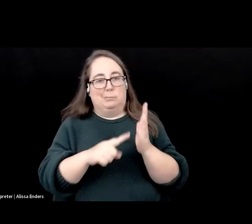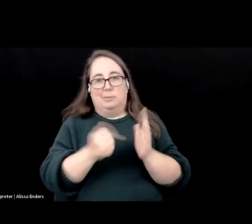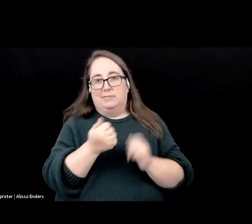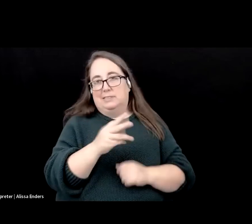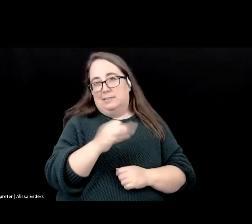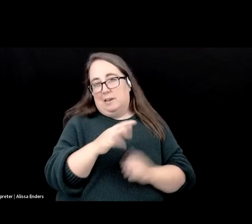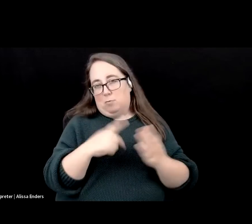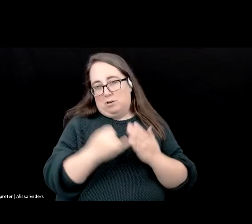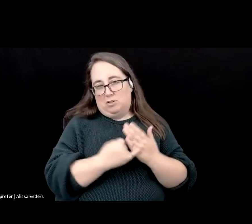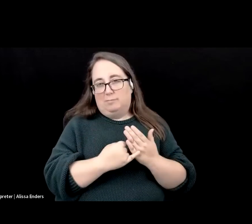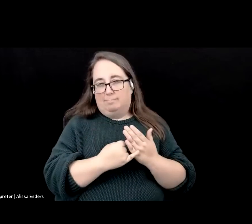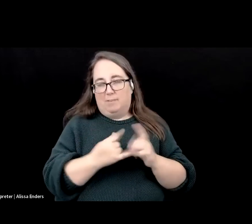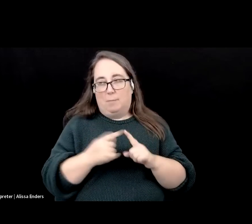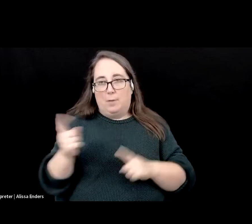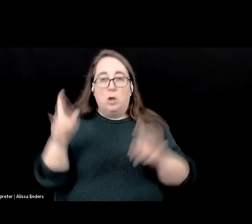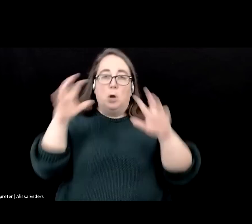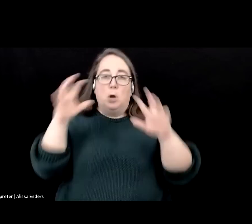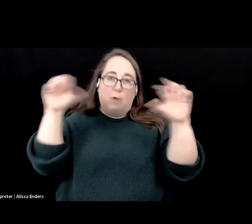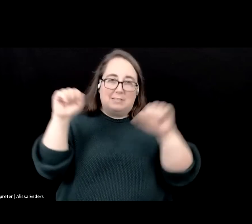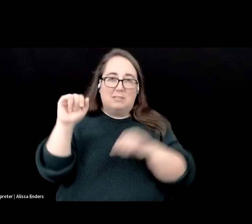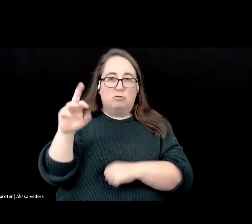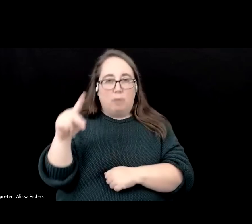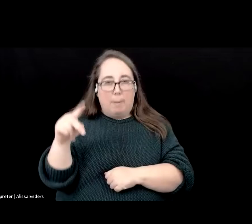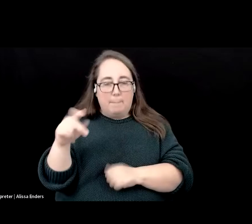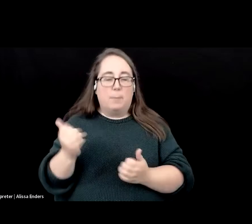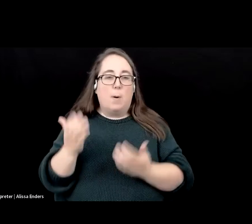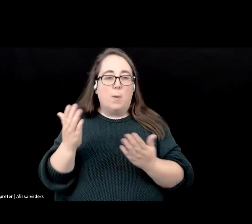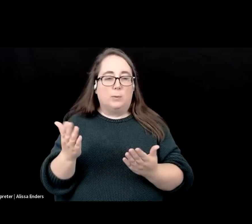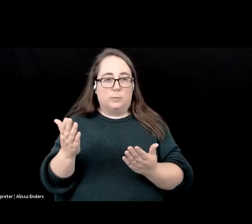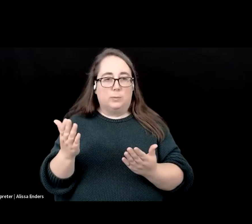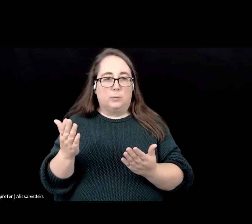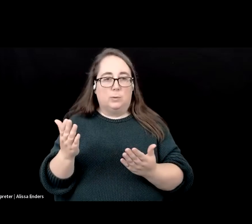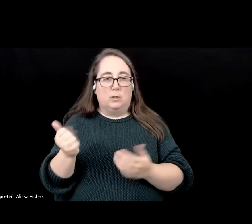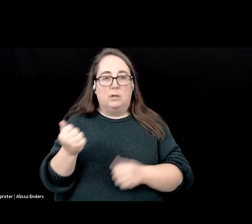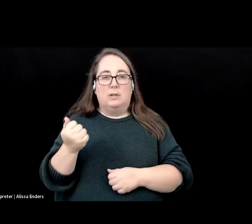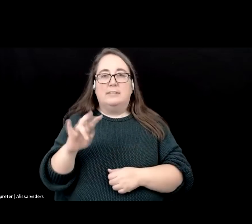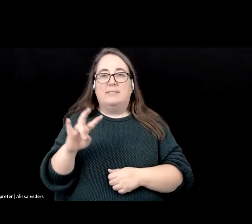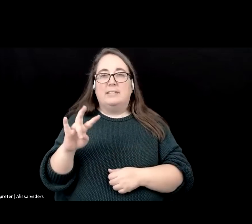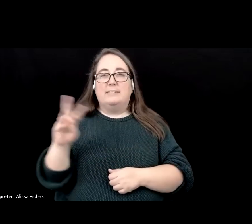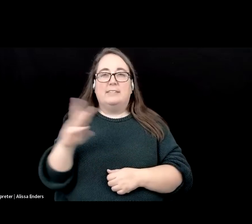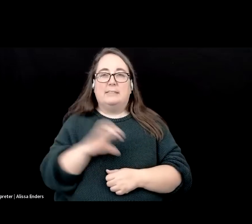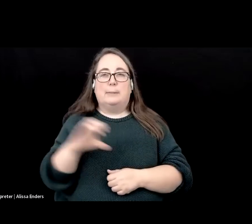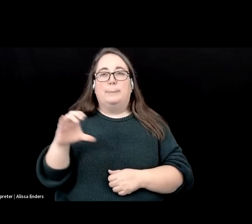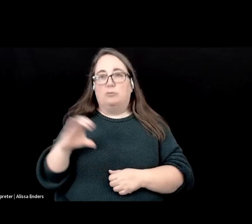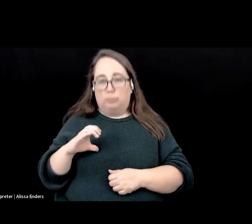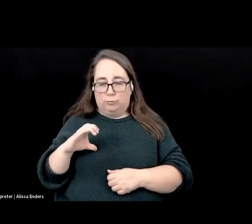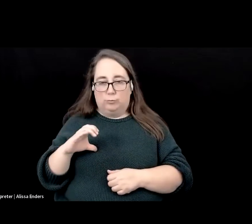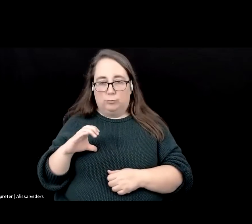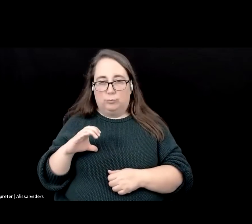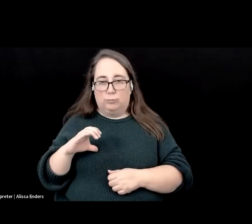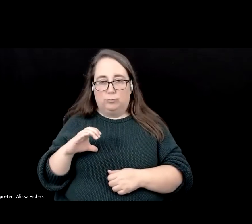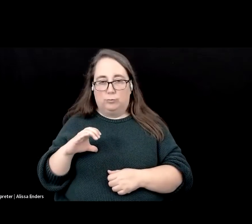this project have come. President Trump, for example, proposed a 1776 commission which would produce